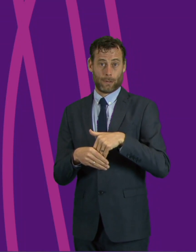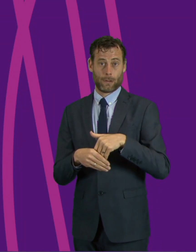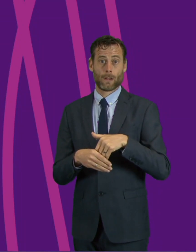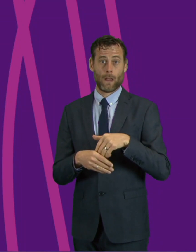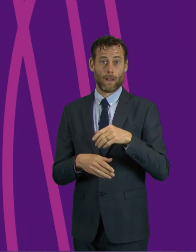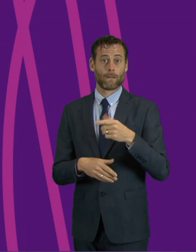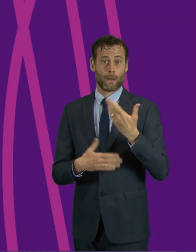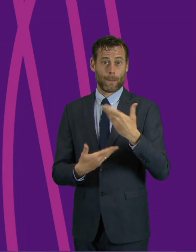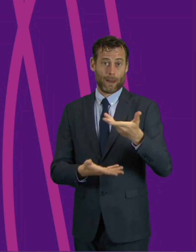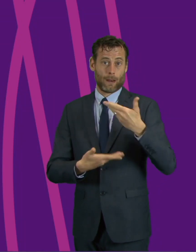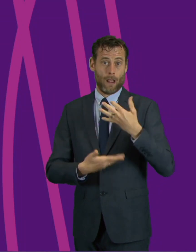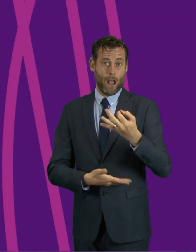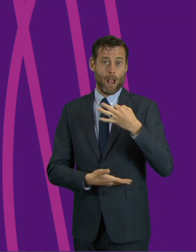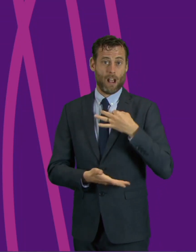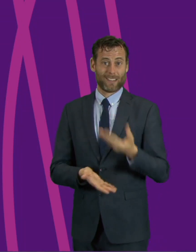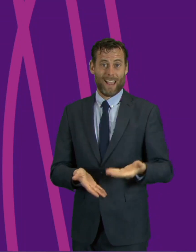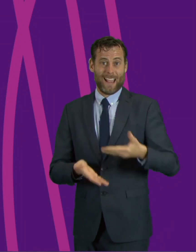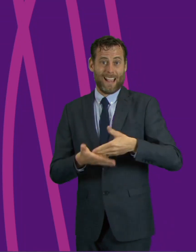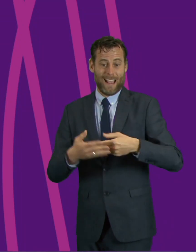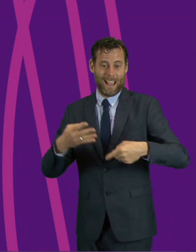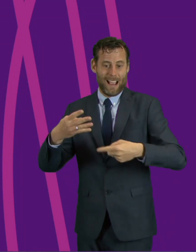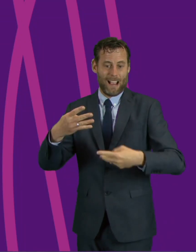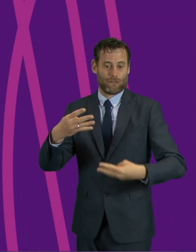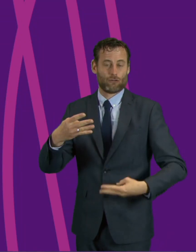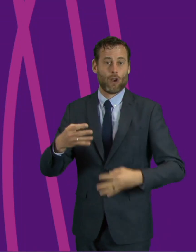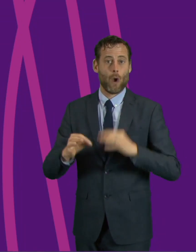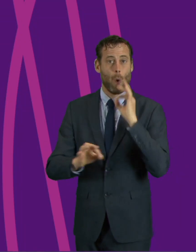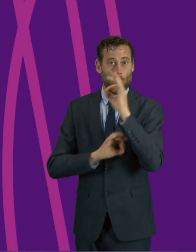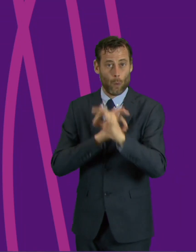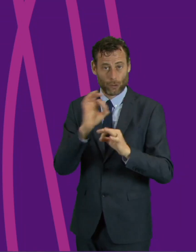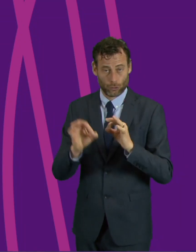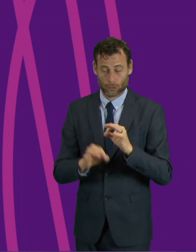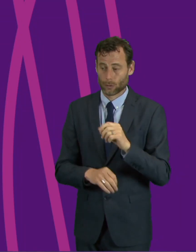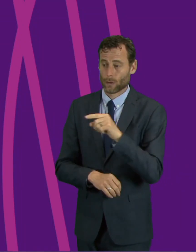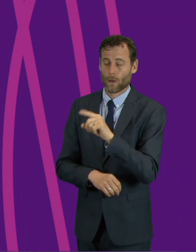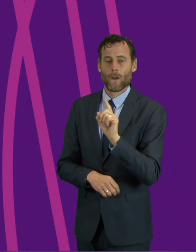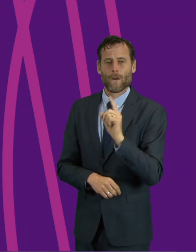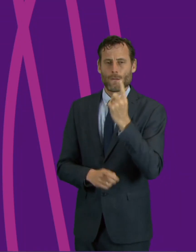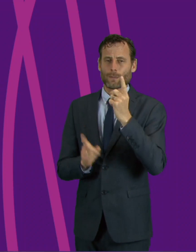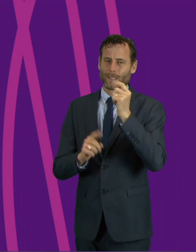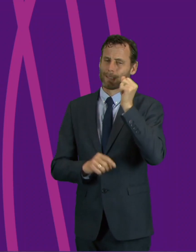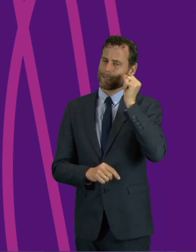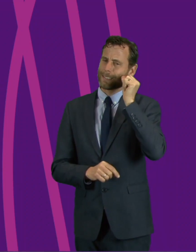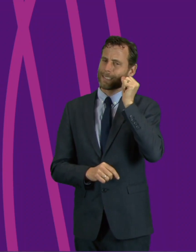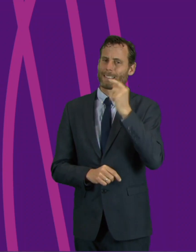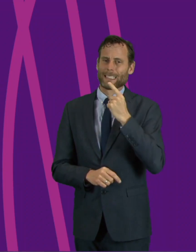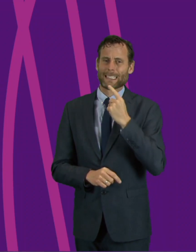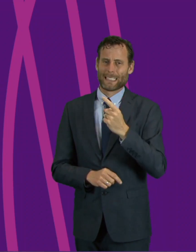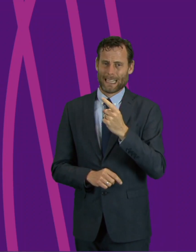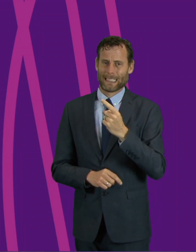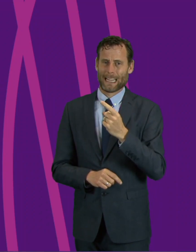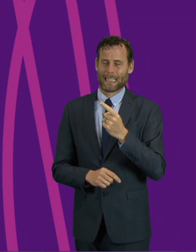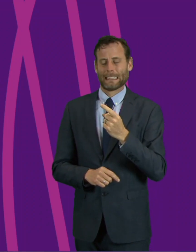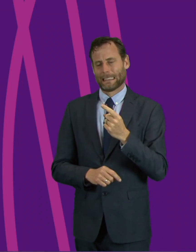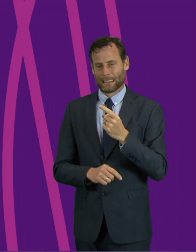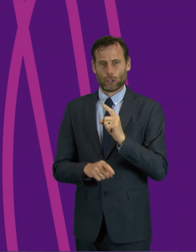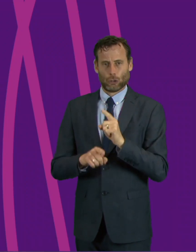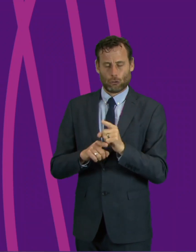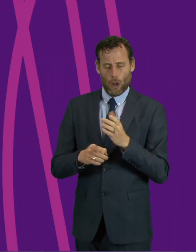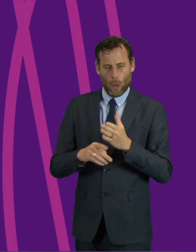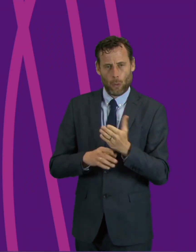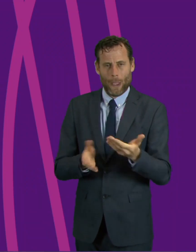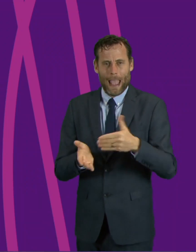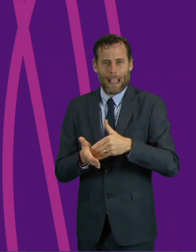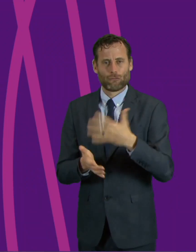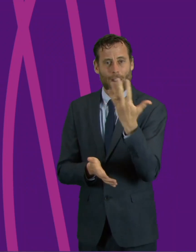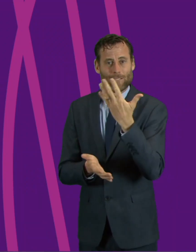So, well, notwithstanding the First Minister's offer, that might be quite a lot to get through. We've scheduled an extra 15 minutes, but we'll play it by ear and we'll see how many